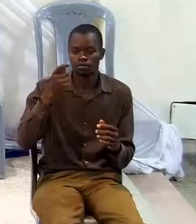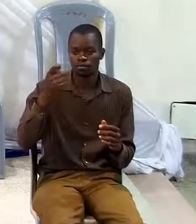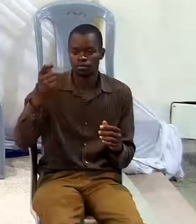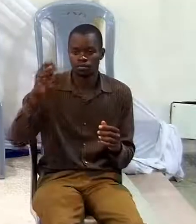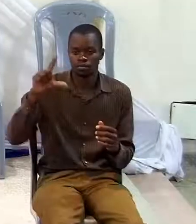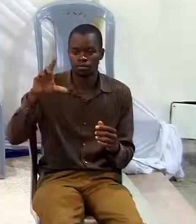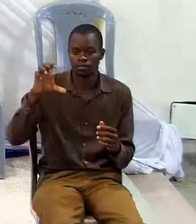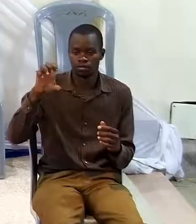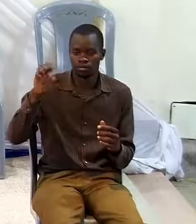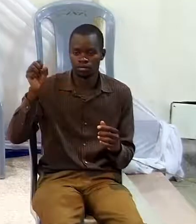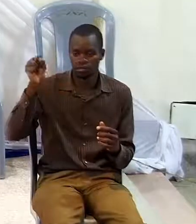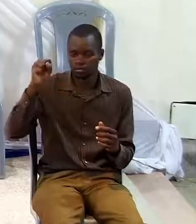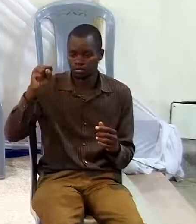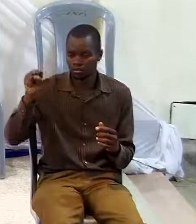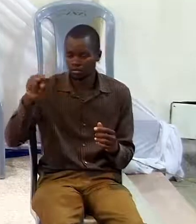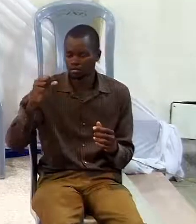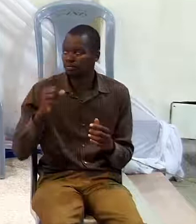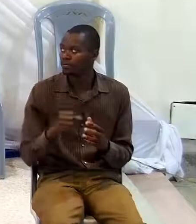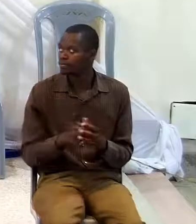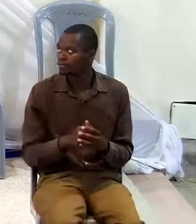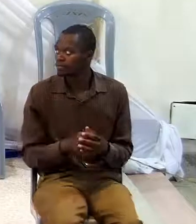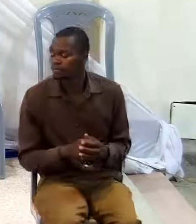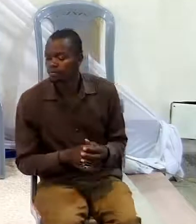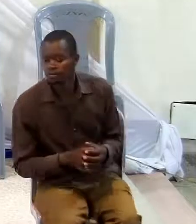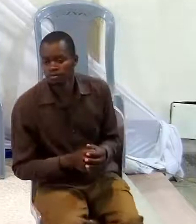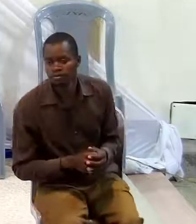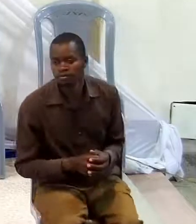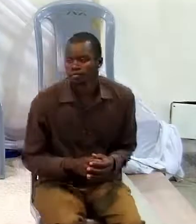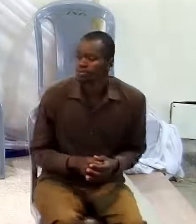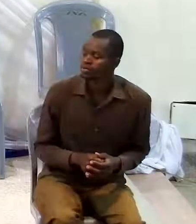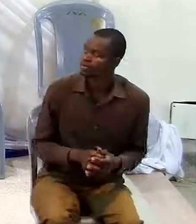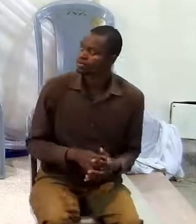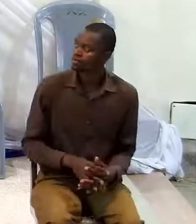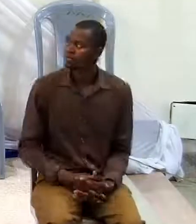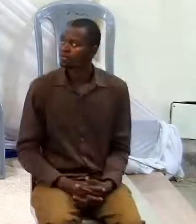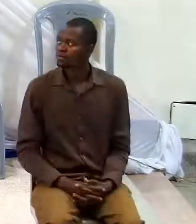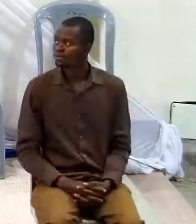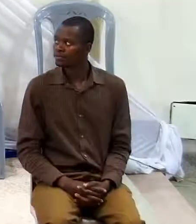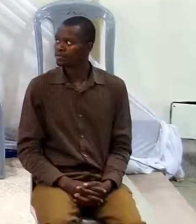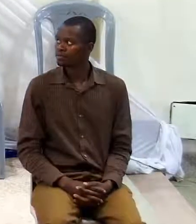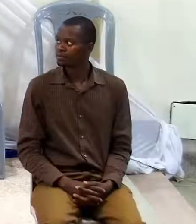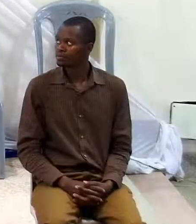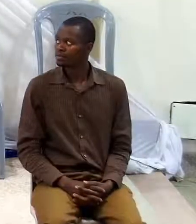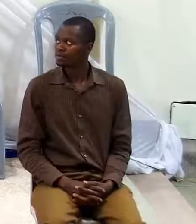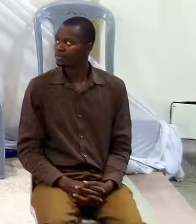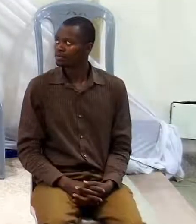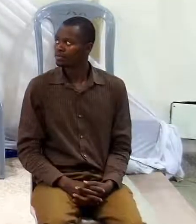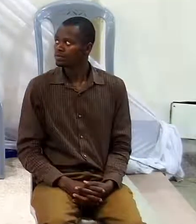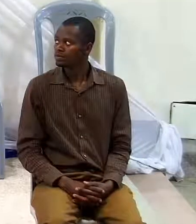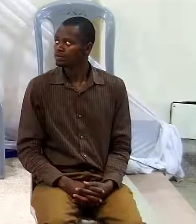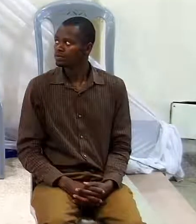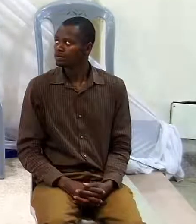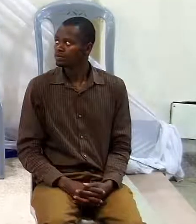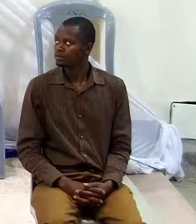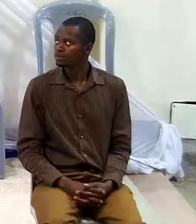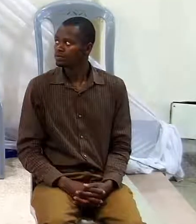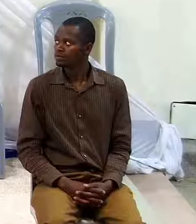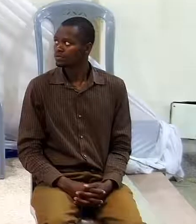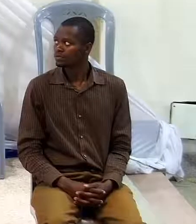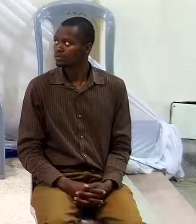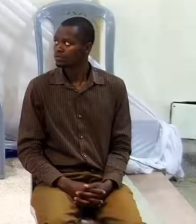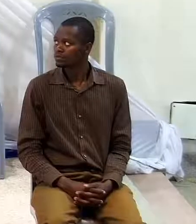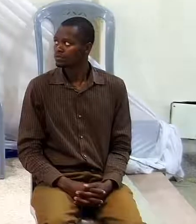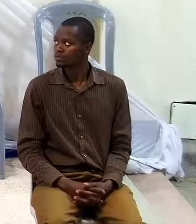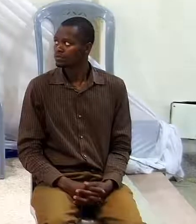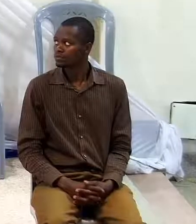the opaque jerry cans. If you kept Elianto, you used Elianto for